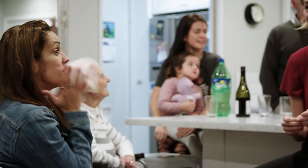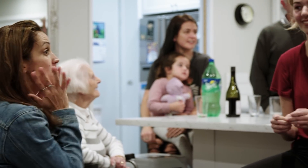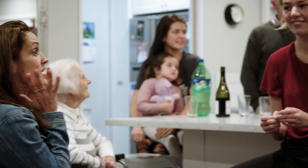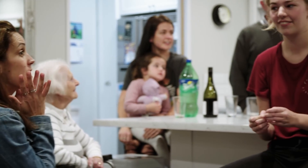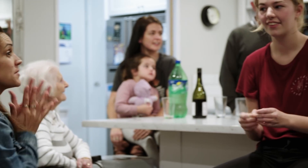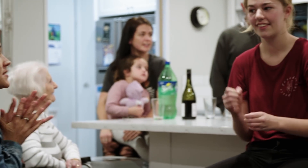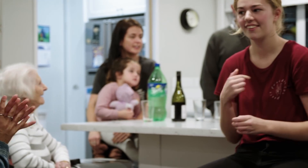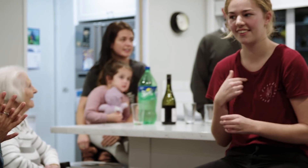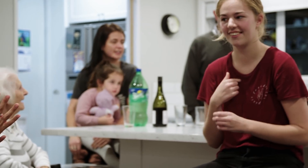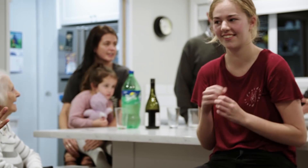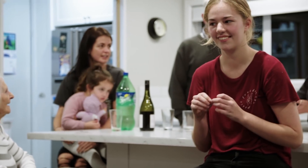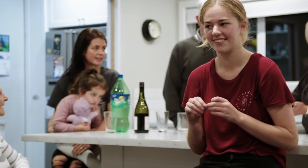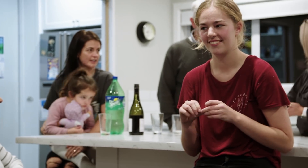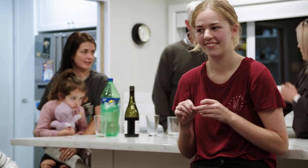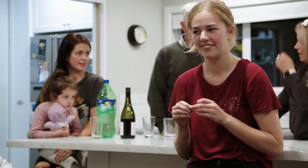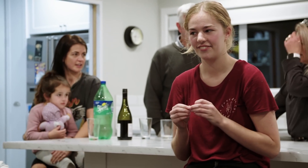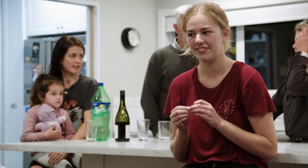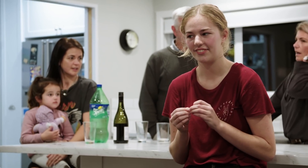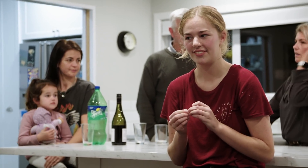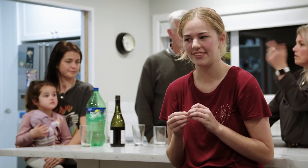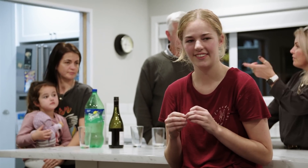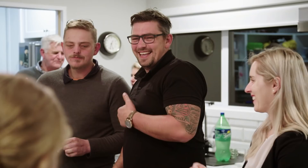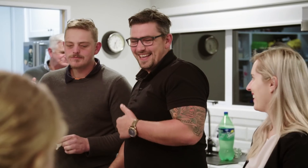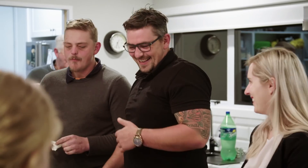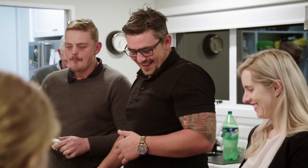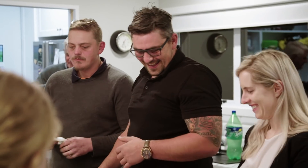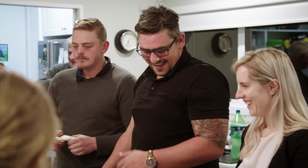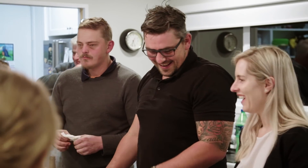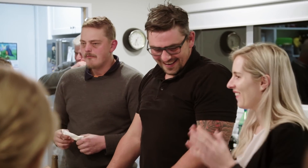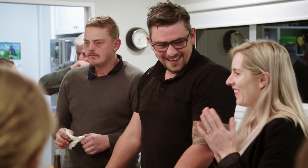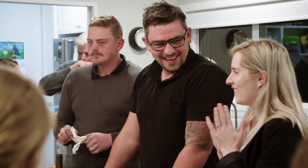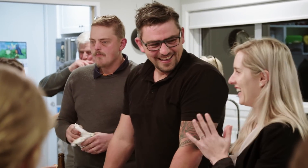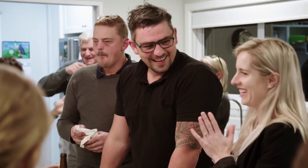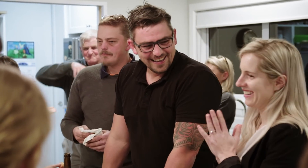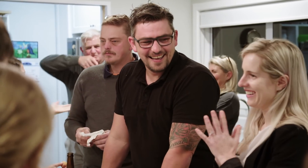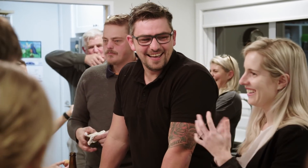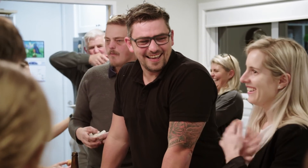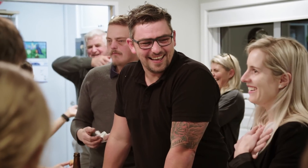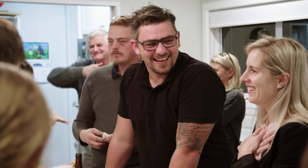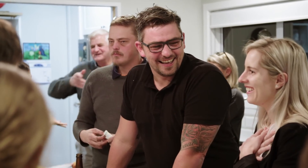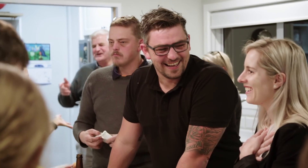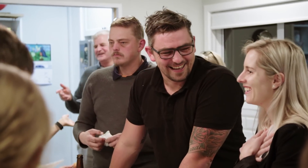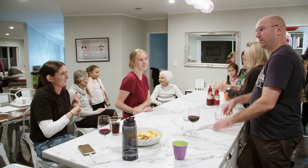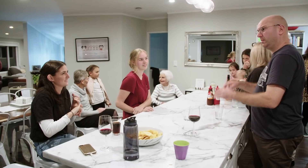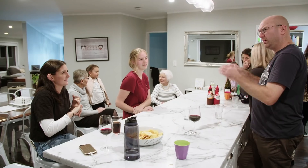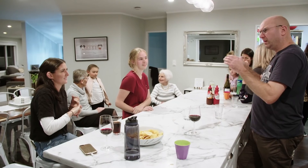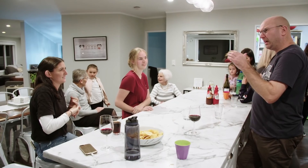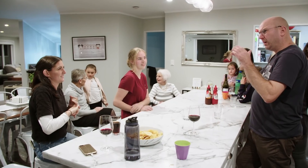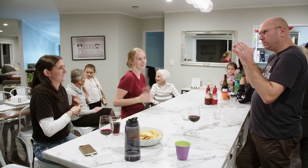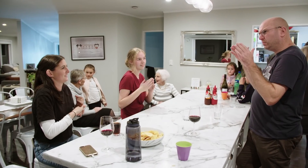family, some are really proficient signers, some are definitely bilingual, and some are still learning their way with some New Zealand Sign Language. As long as you're communicating,